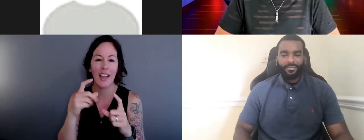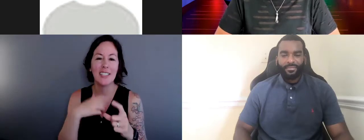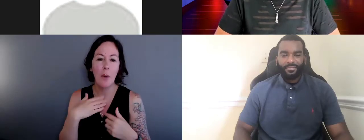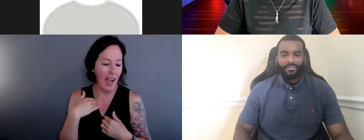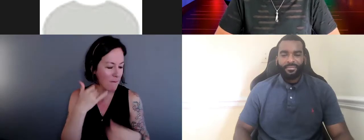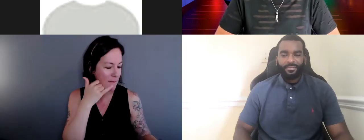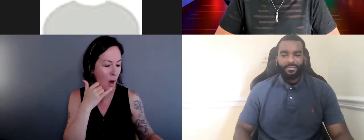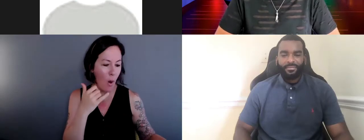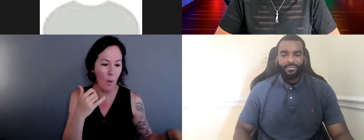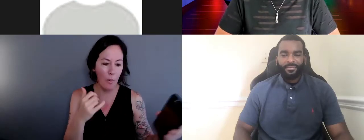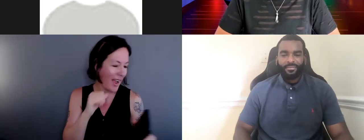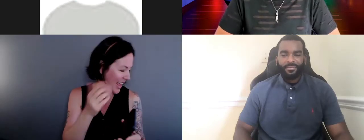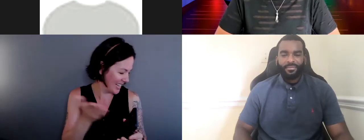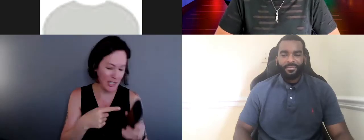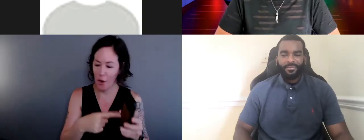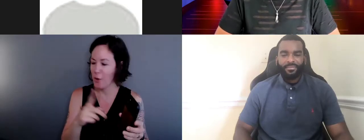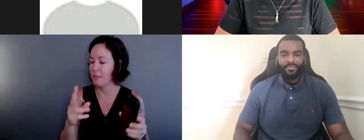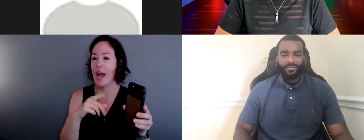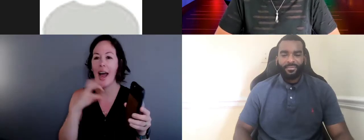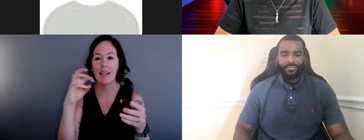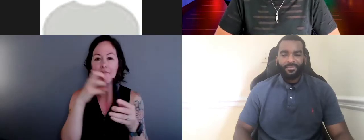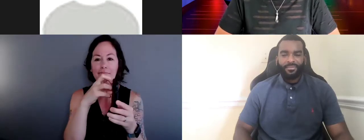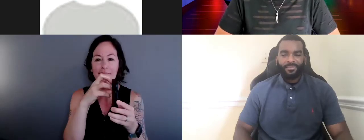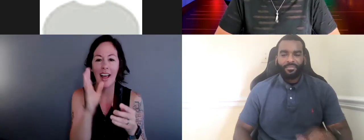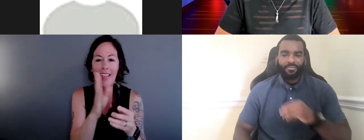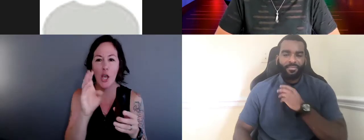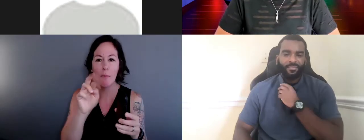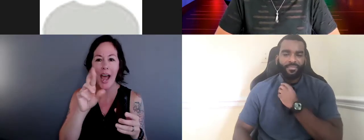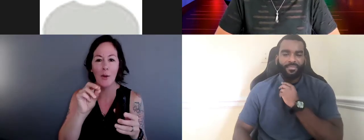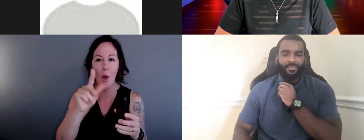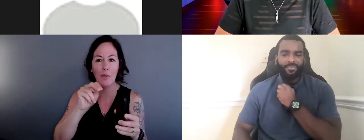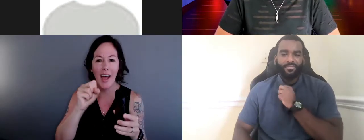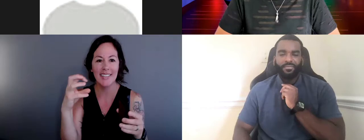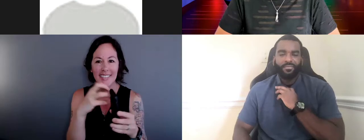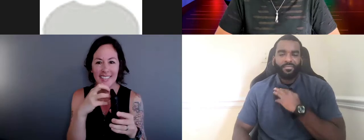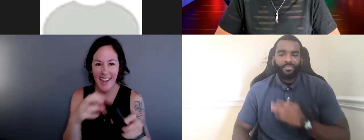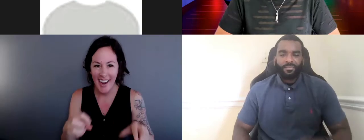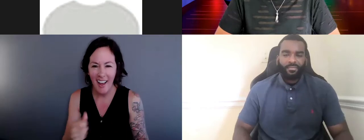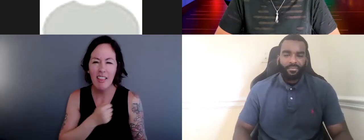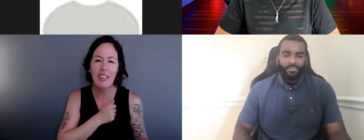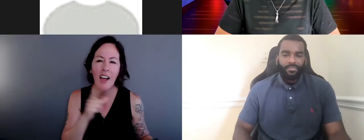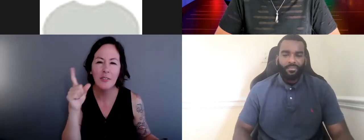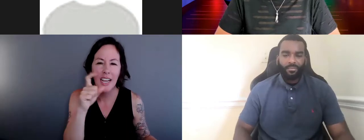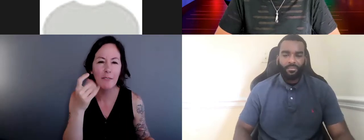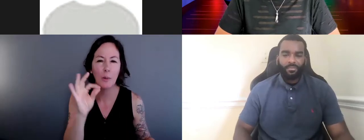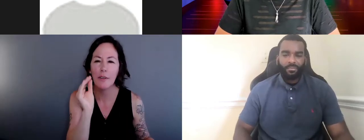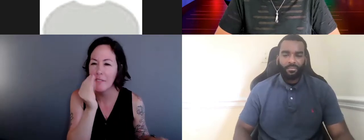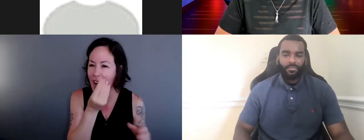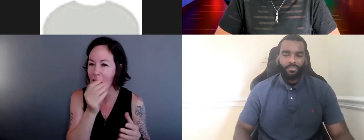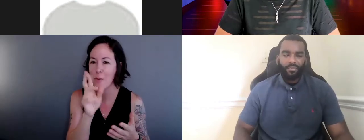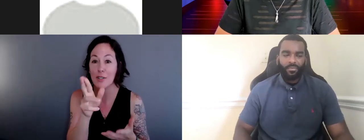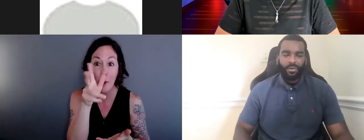And I really enjoy macro photography. I don't have it to show you, but I have a little micro